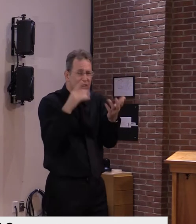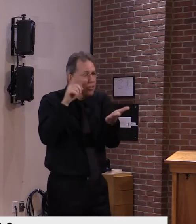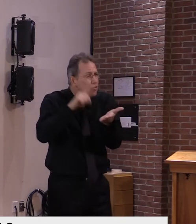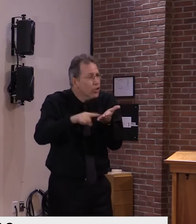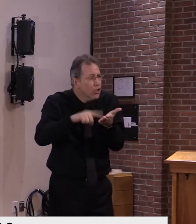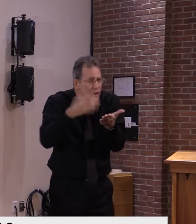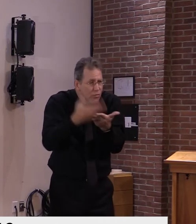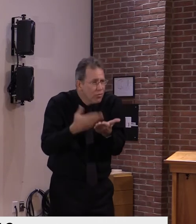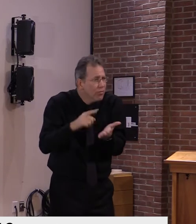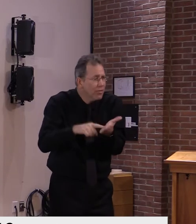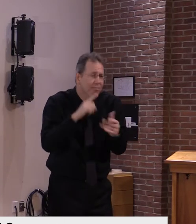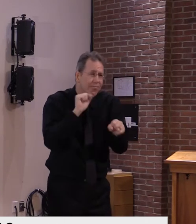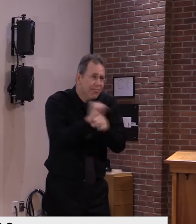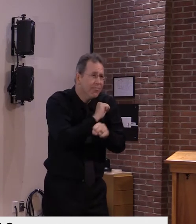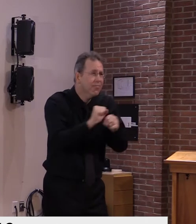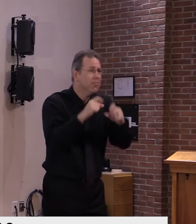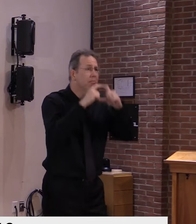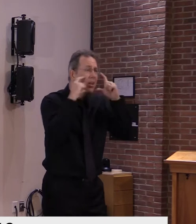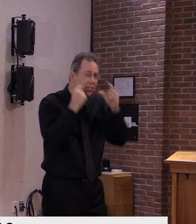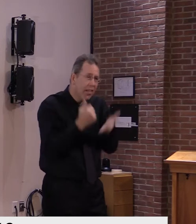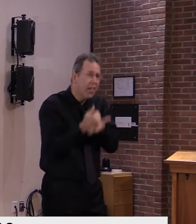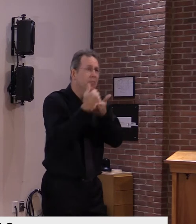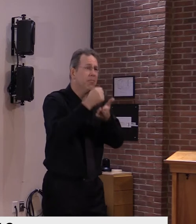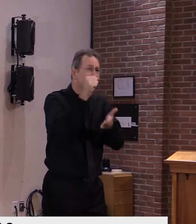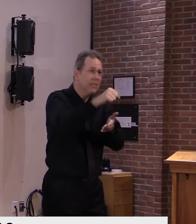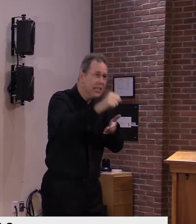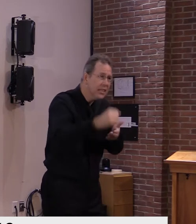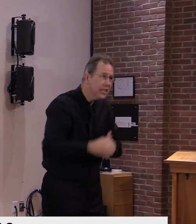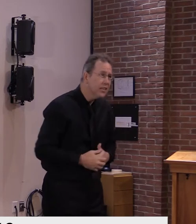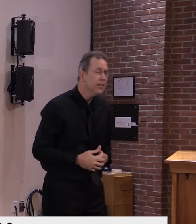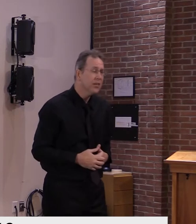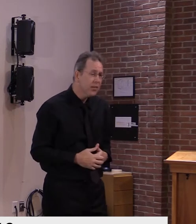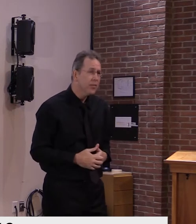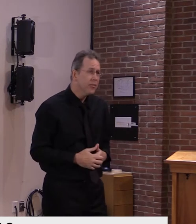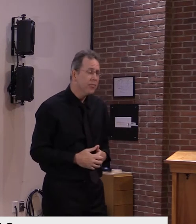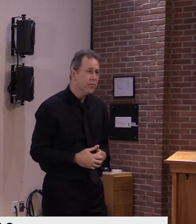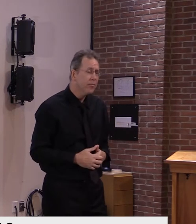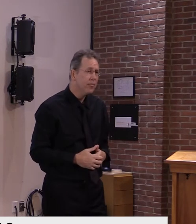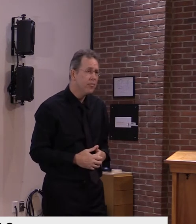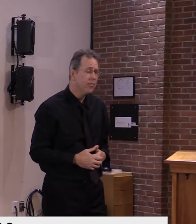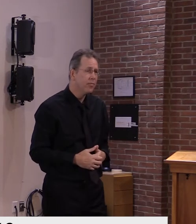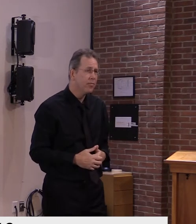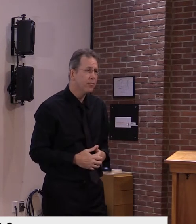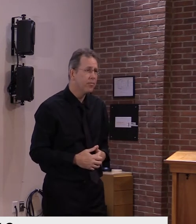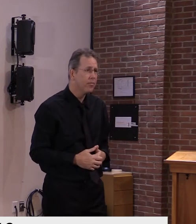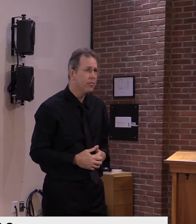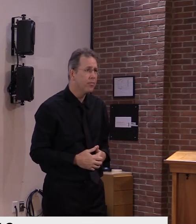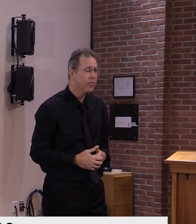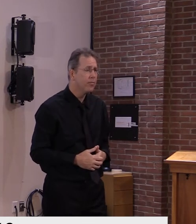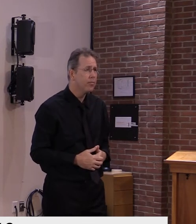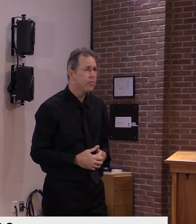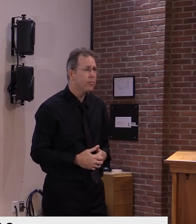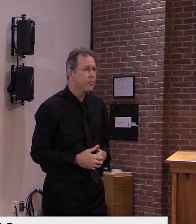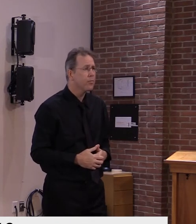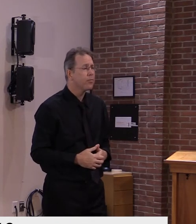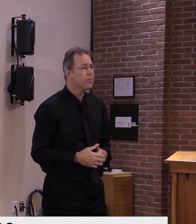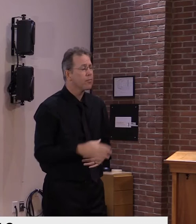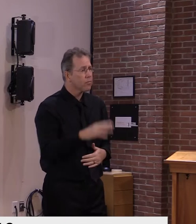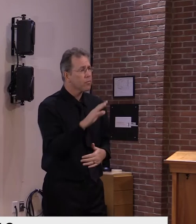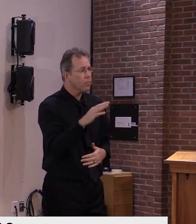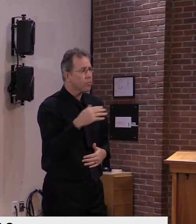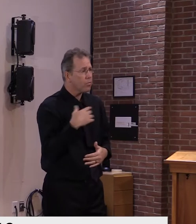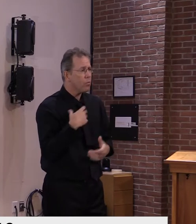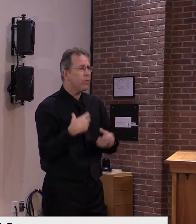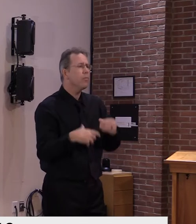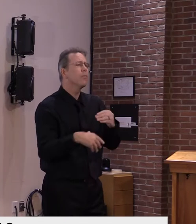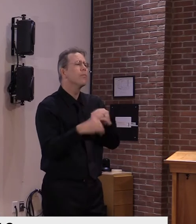success of that initiative. In addition, we'll be increasing surveillance